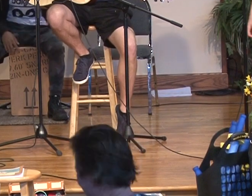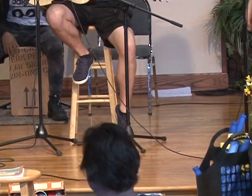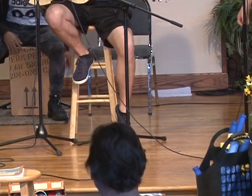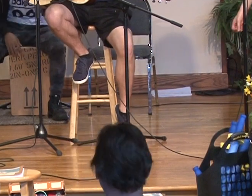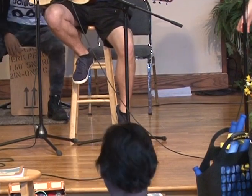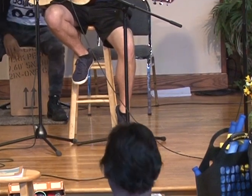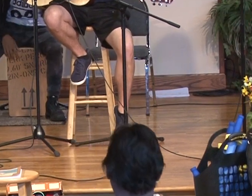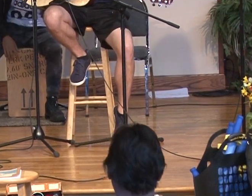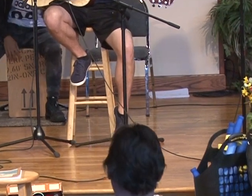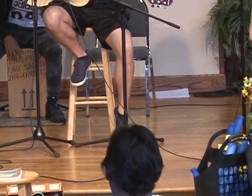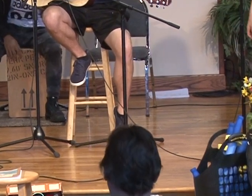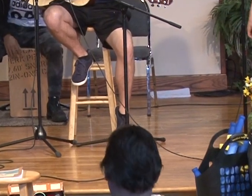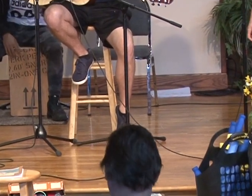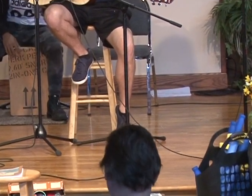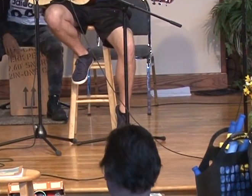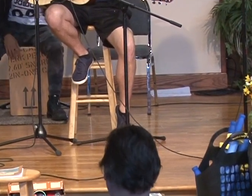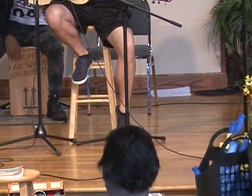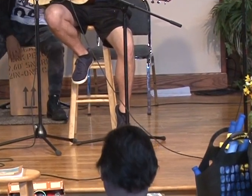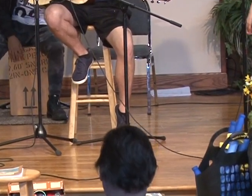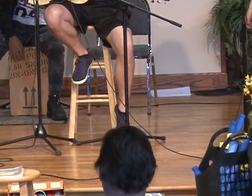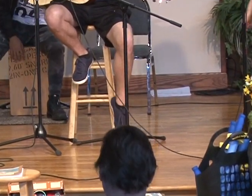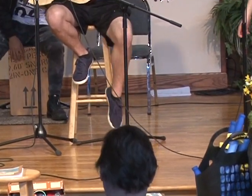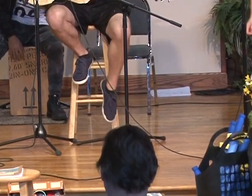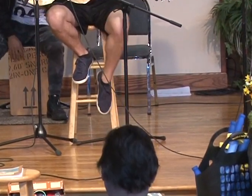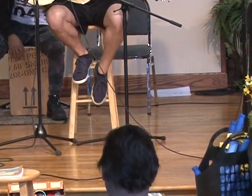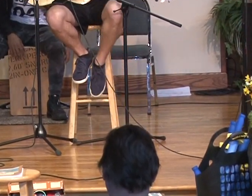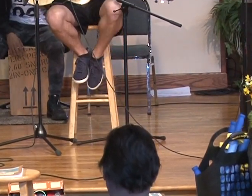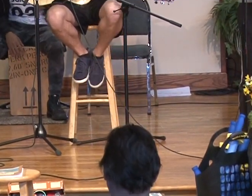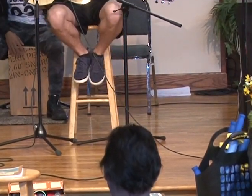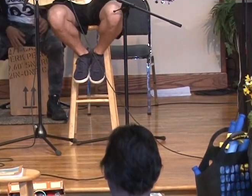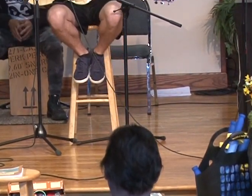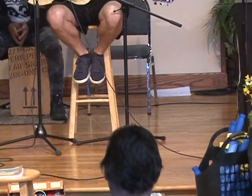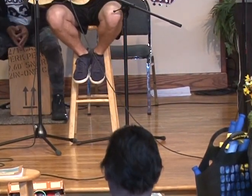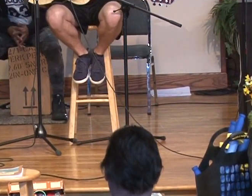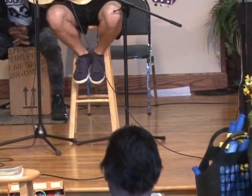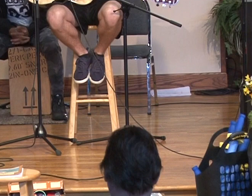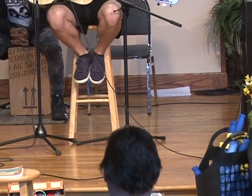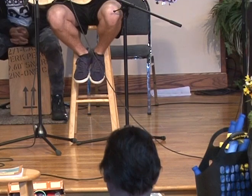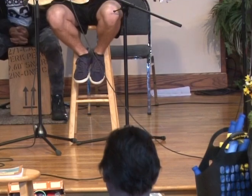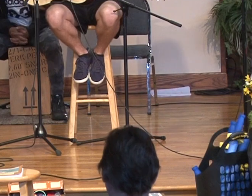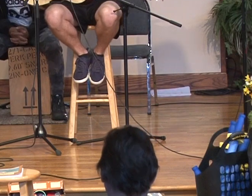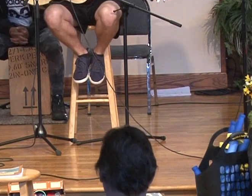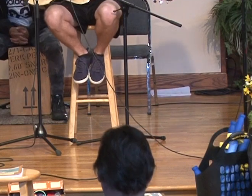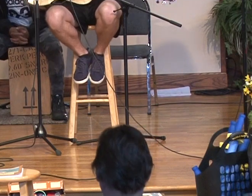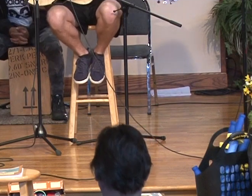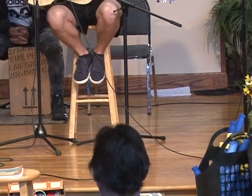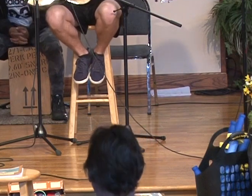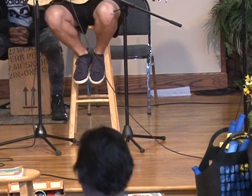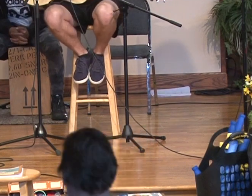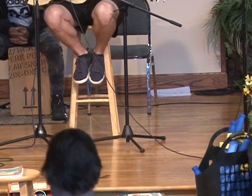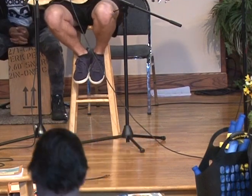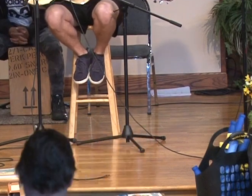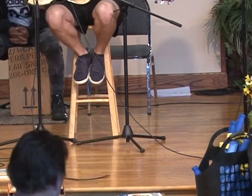Everybody doing? Good. Are you excited to be here? Are you excited to see Jesus today?